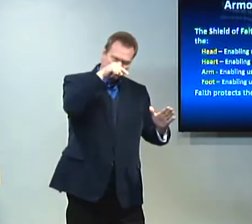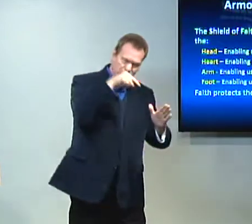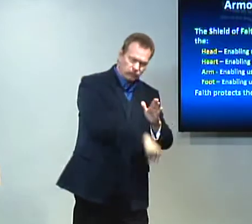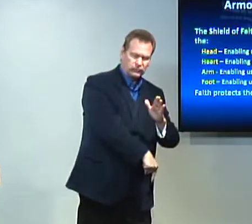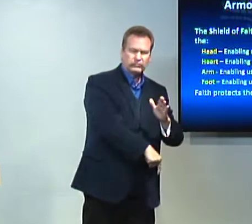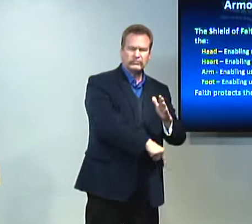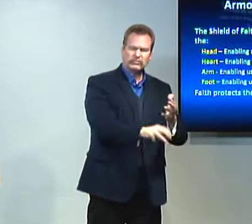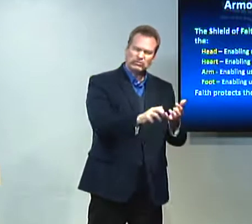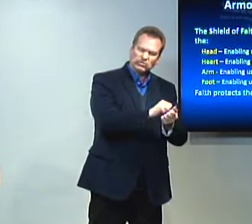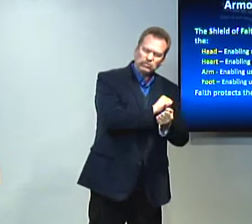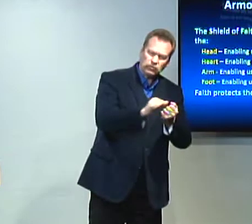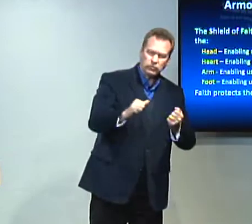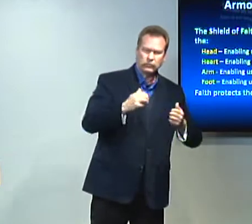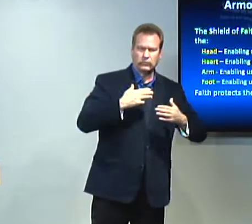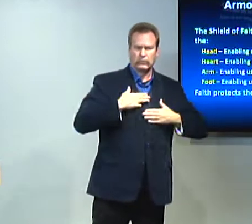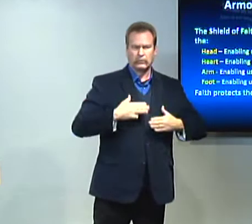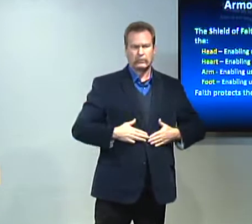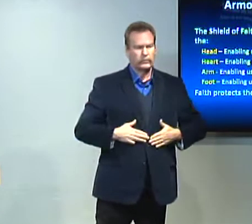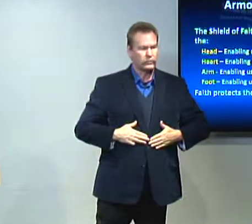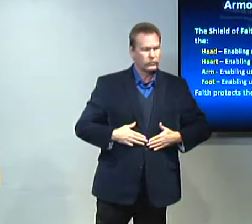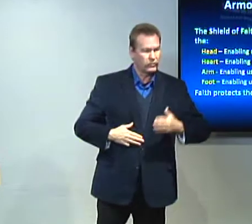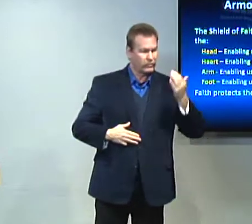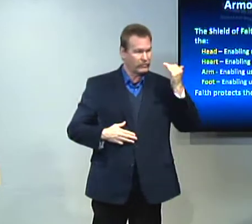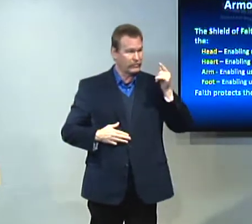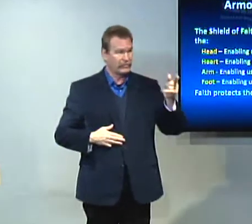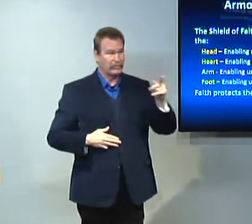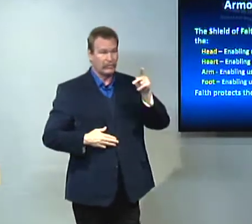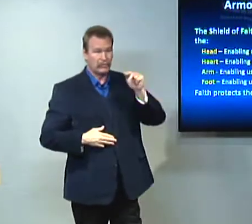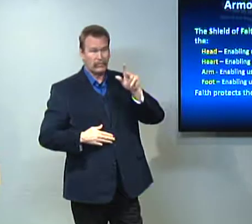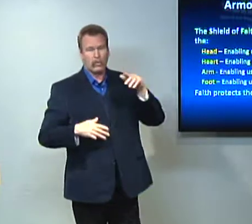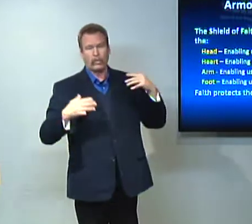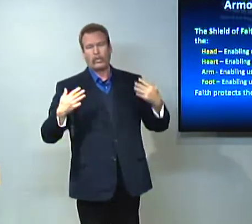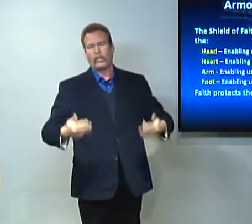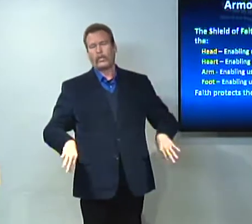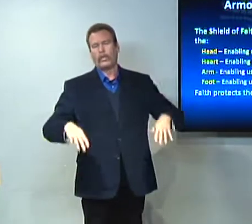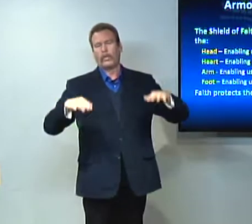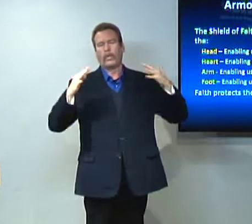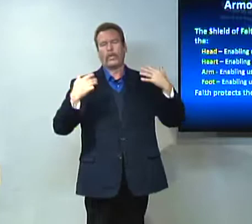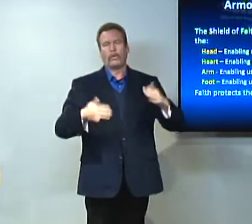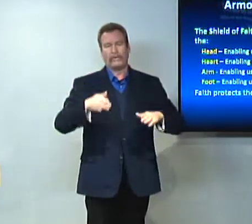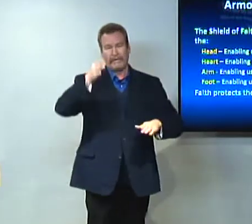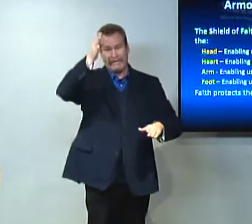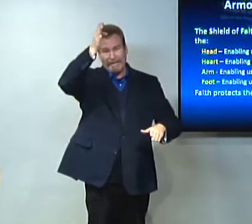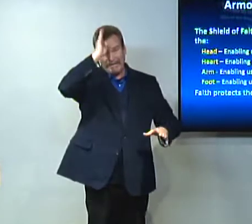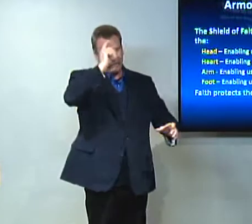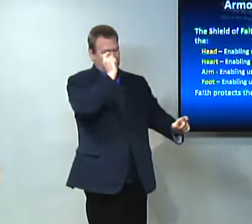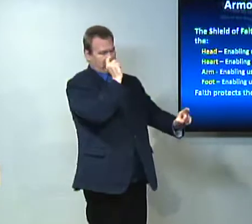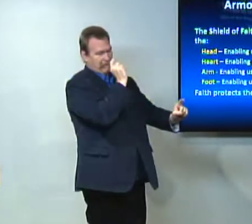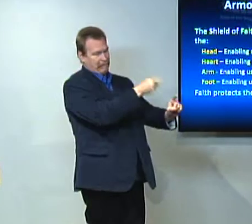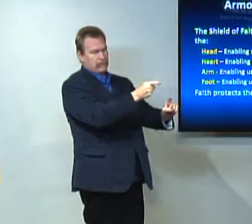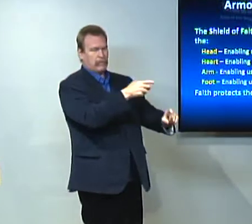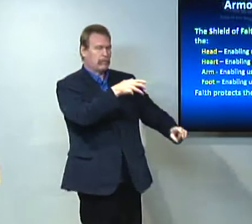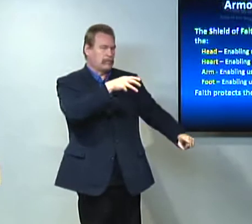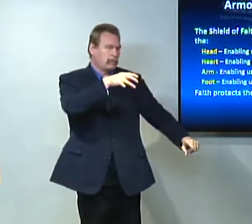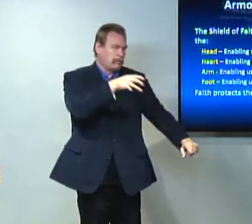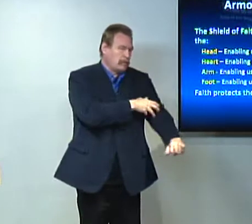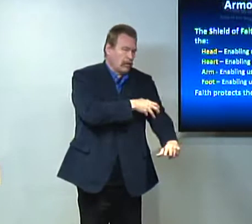The Pharisees and the religious rulers of that day wanted Paul dead. They wanted to kill him. God had given